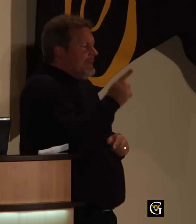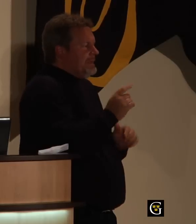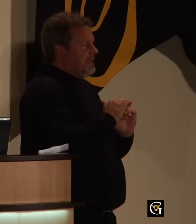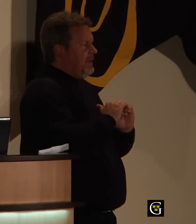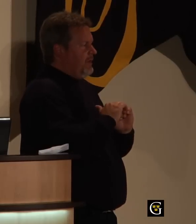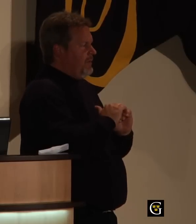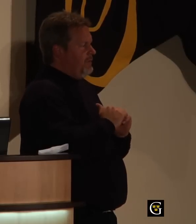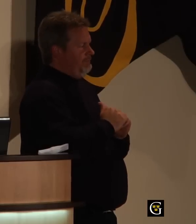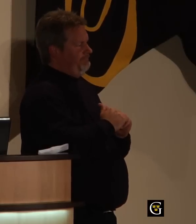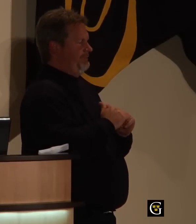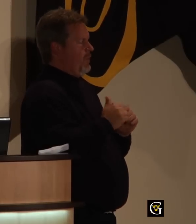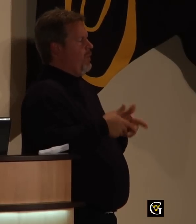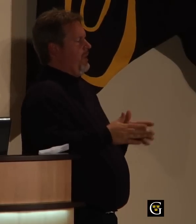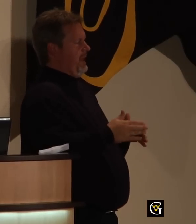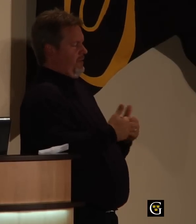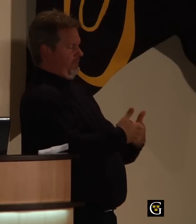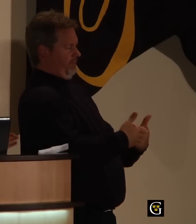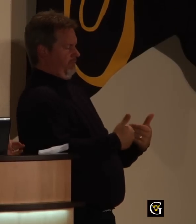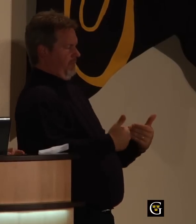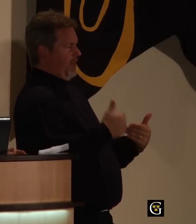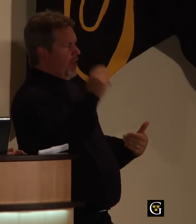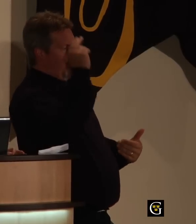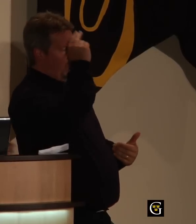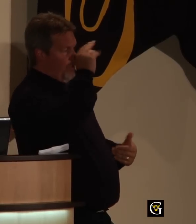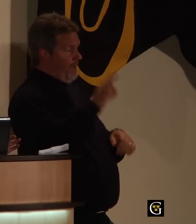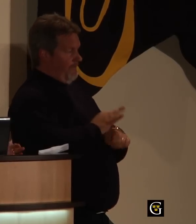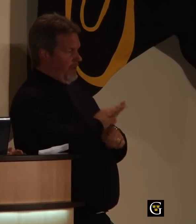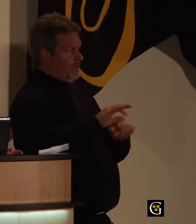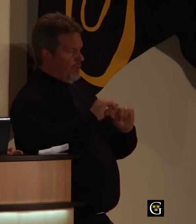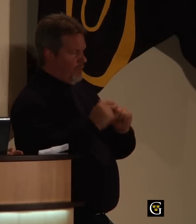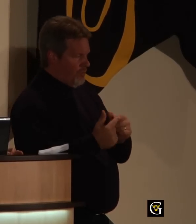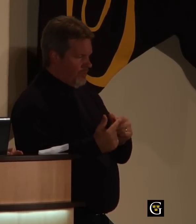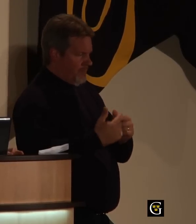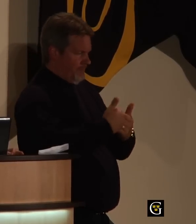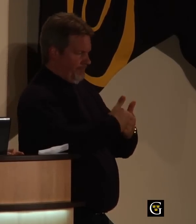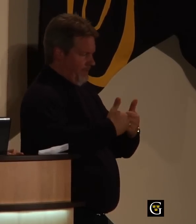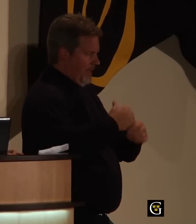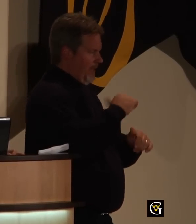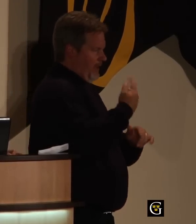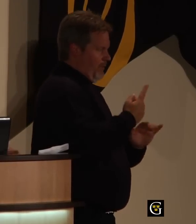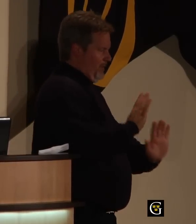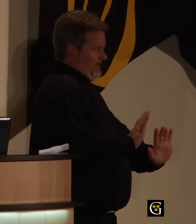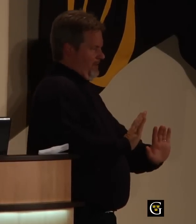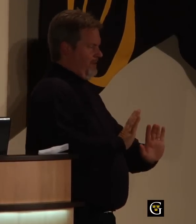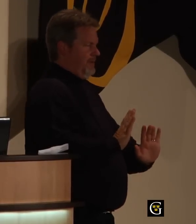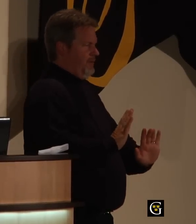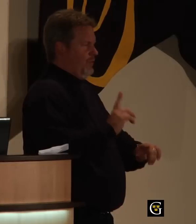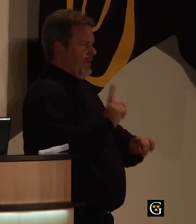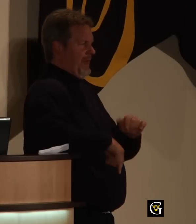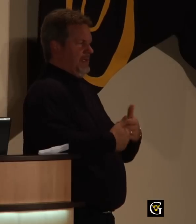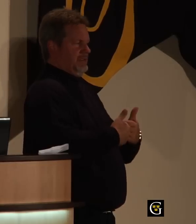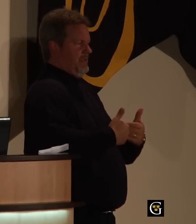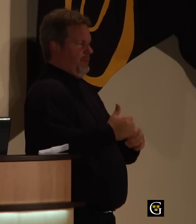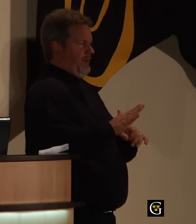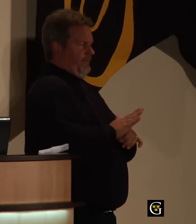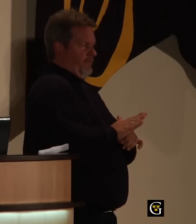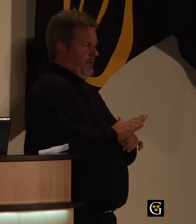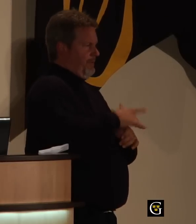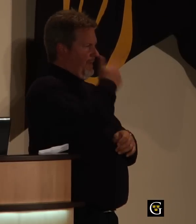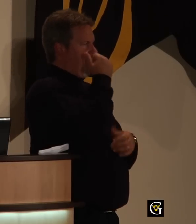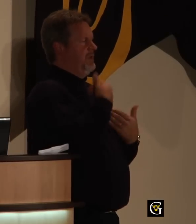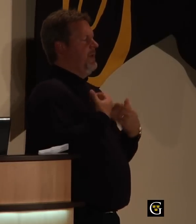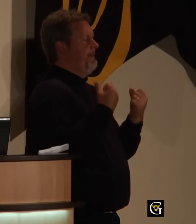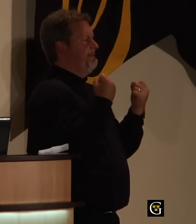neural functional group from another. We can find a single one, like one for next, but we can't find all the